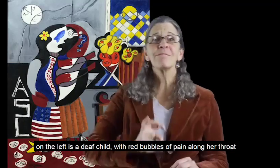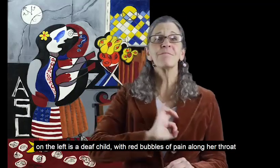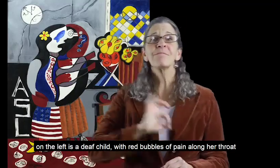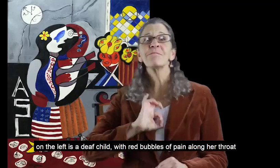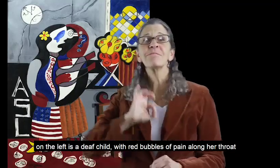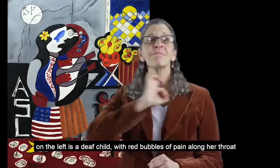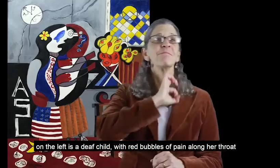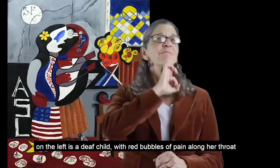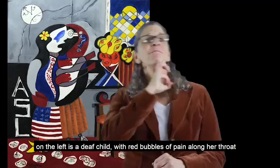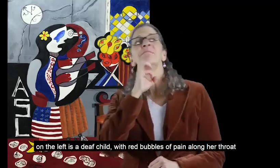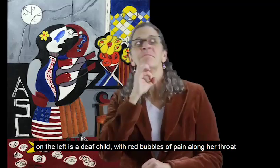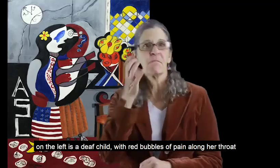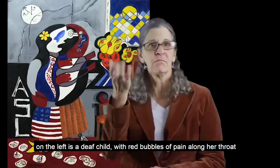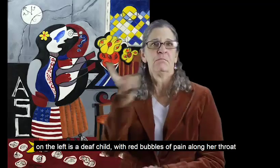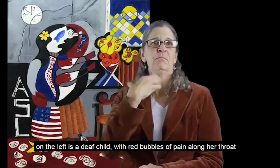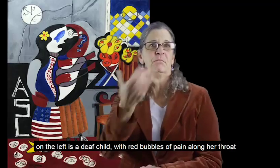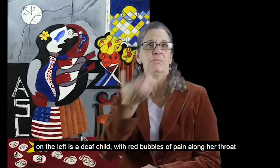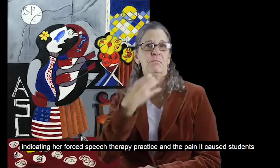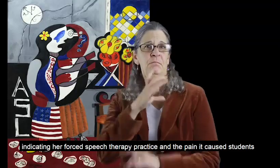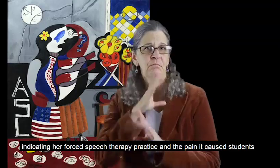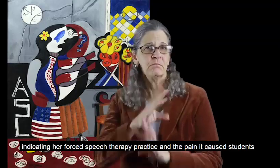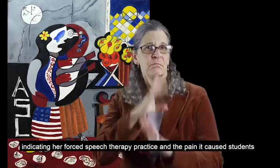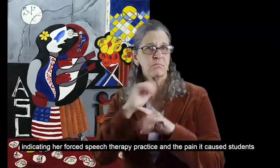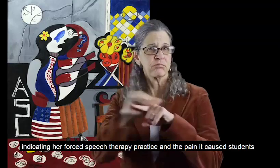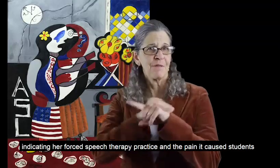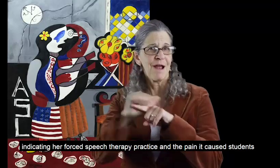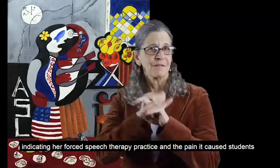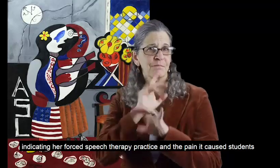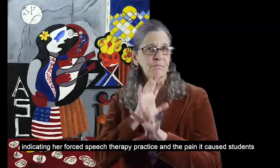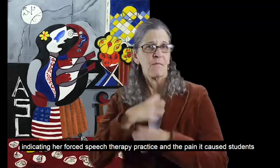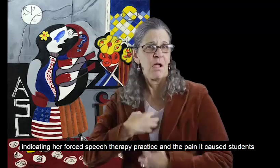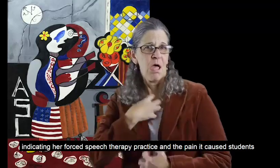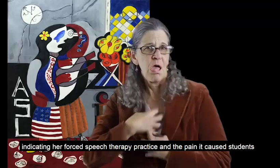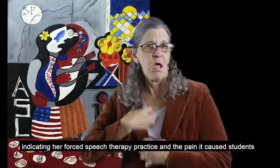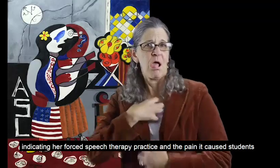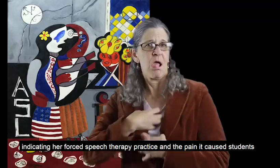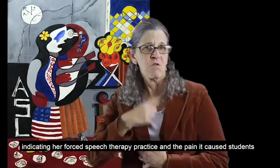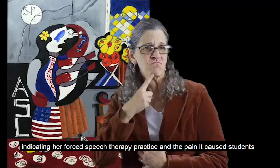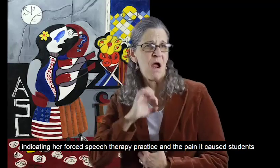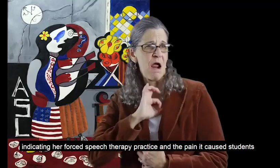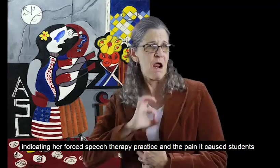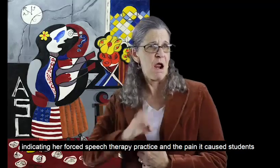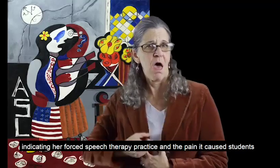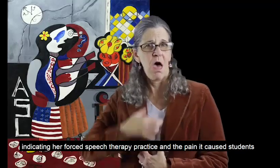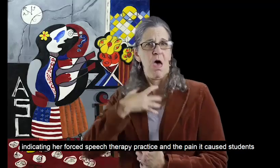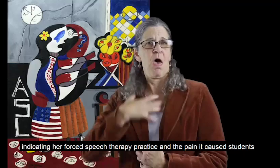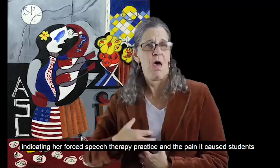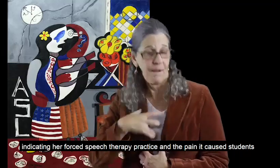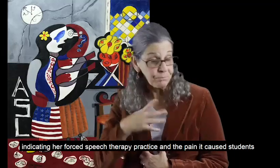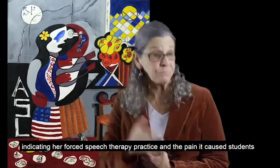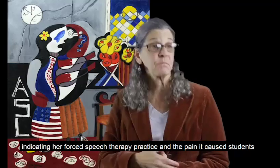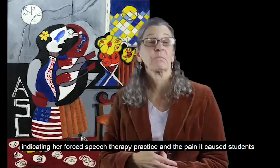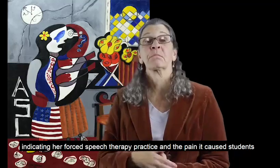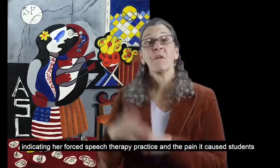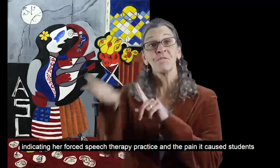red bubbles of pain along their throat, indicating the forced speech therapy practice and the pain it caused